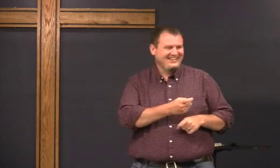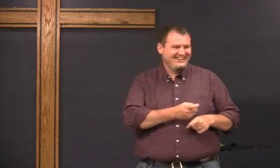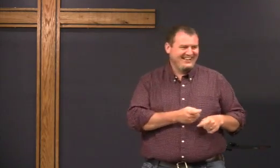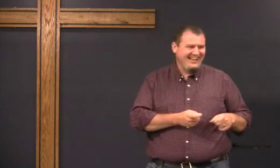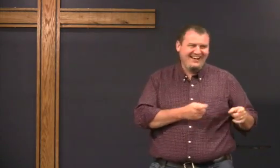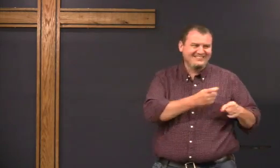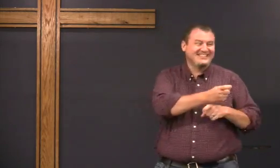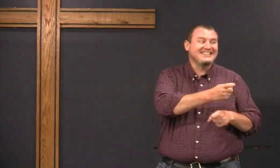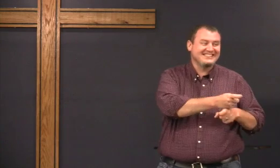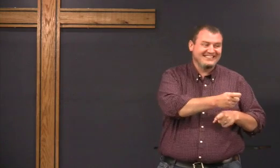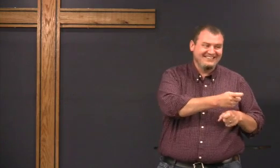Painting.